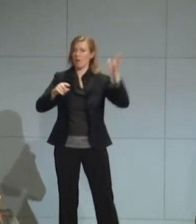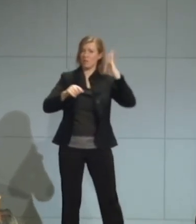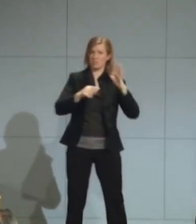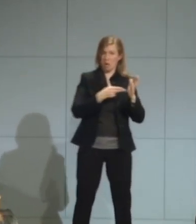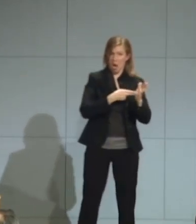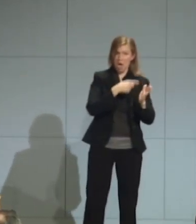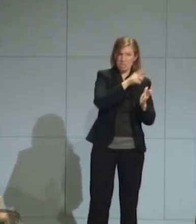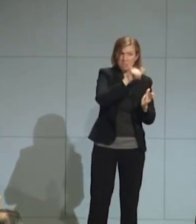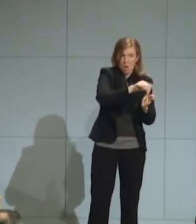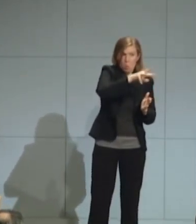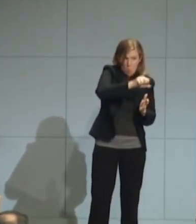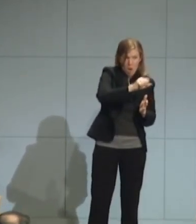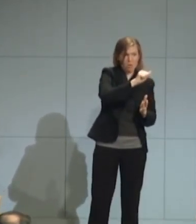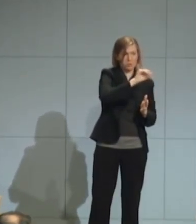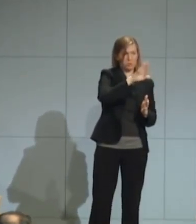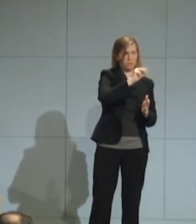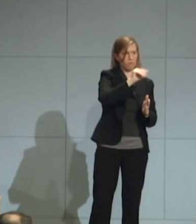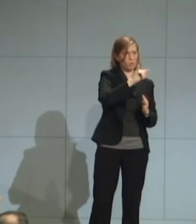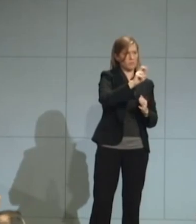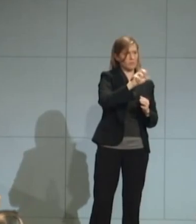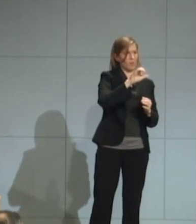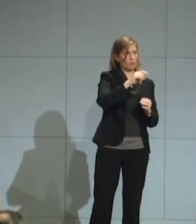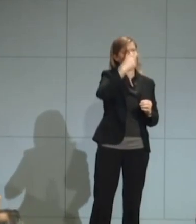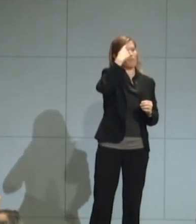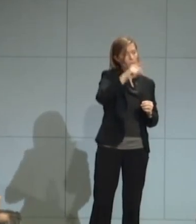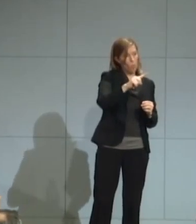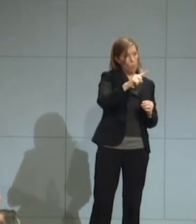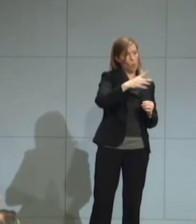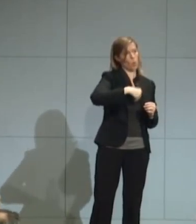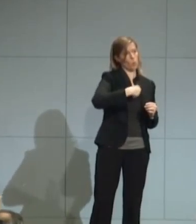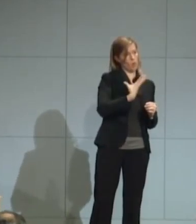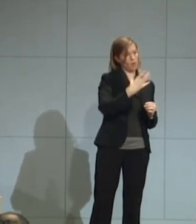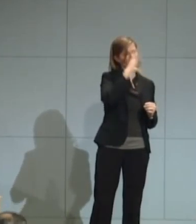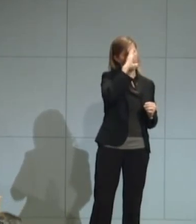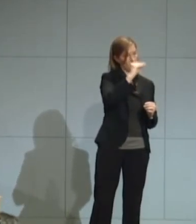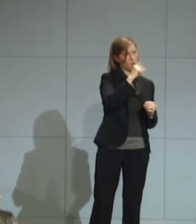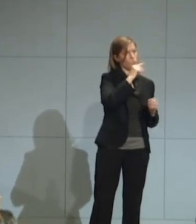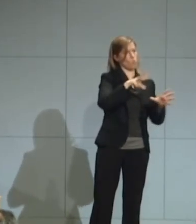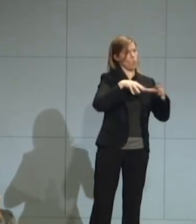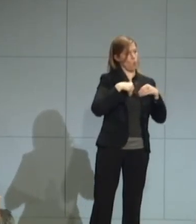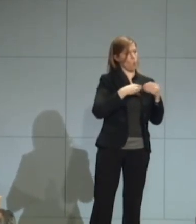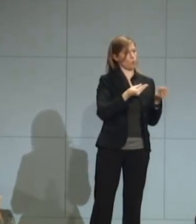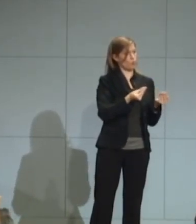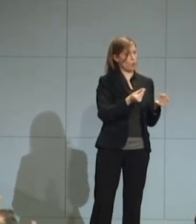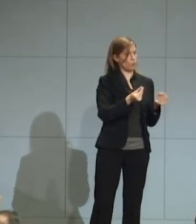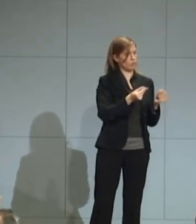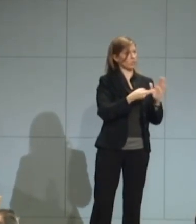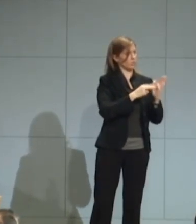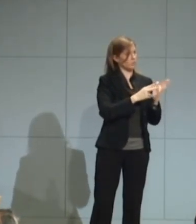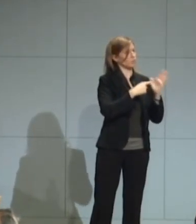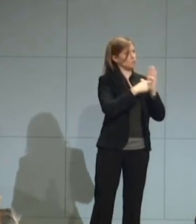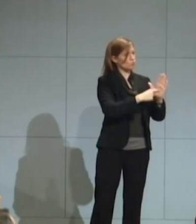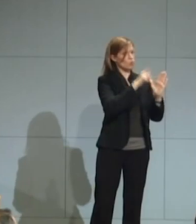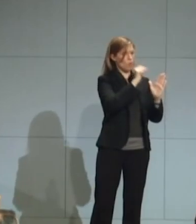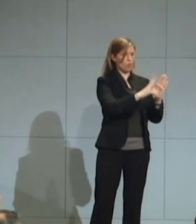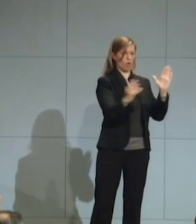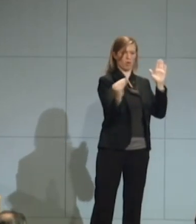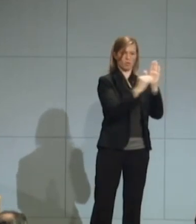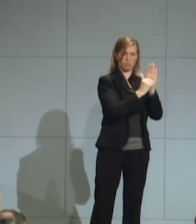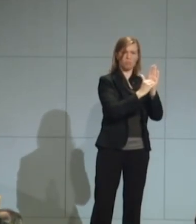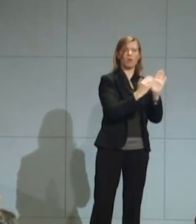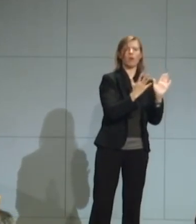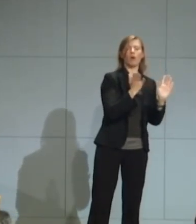that rock, they come up against a force of equal or greater weight to push against it, you see. And although